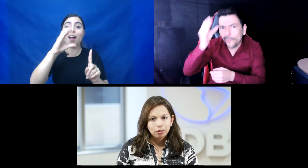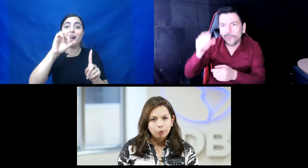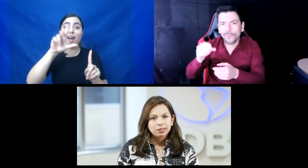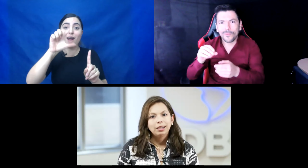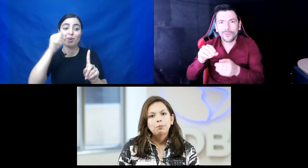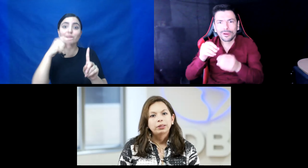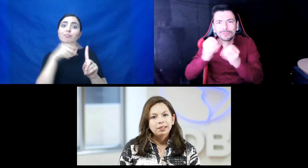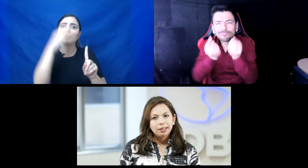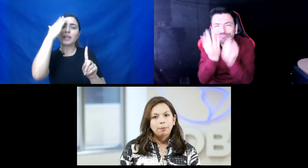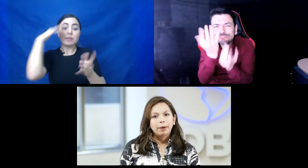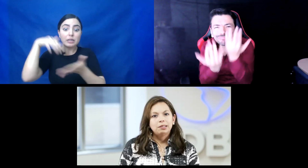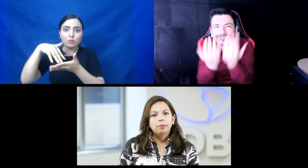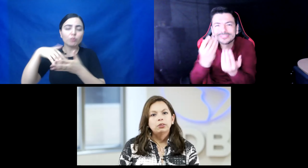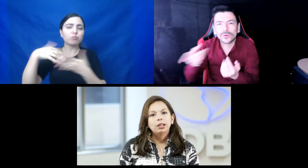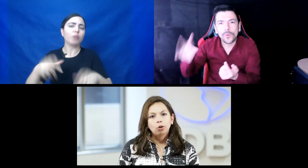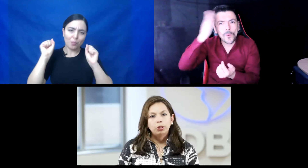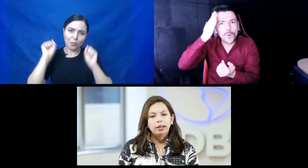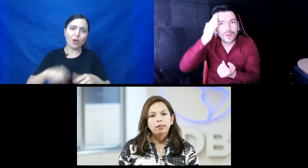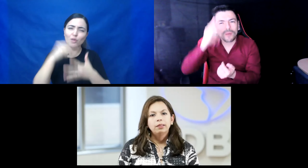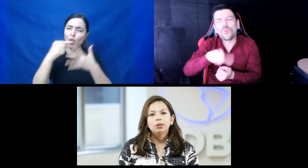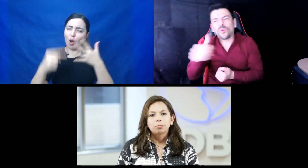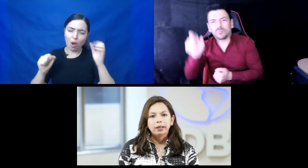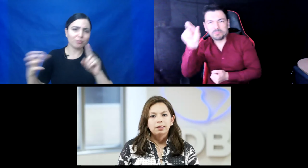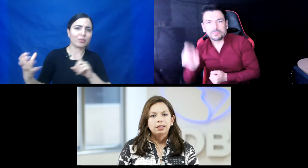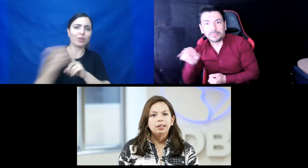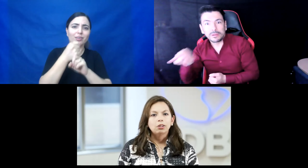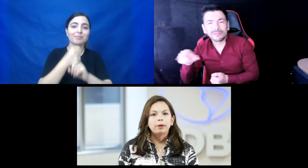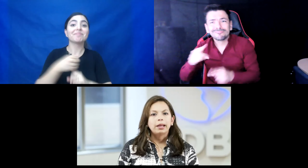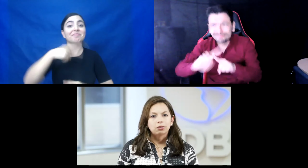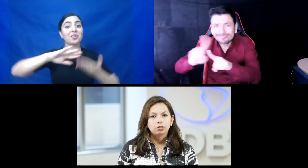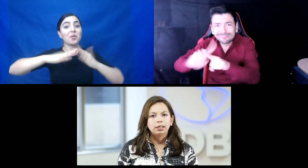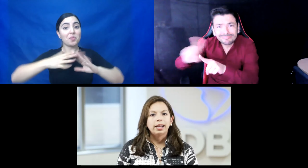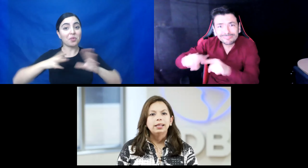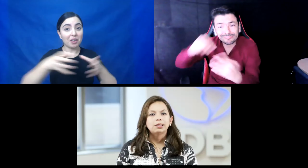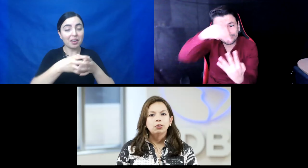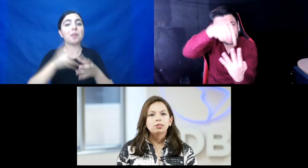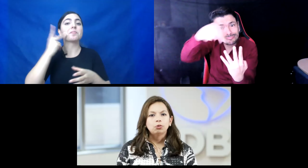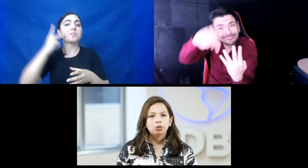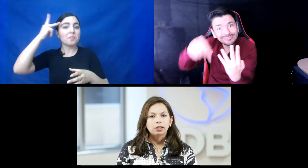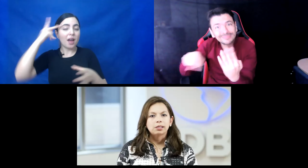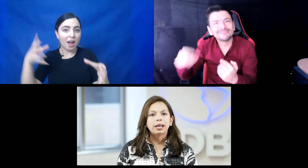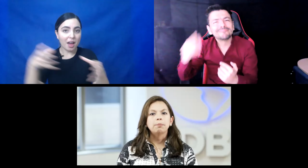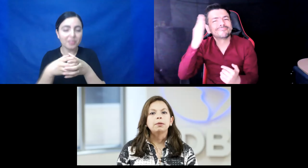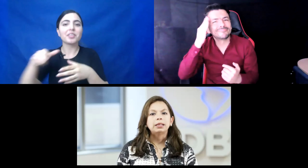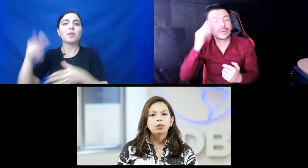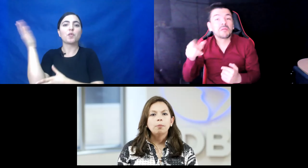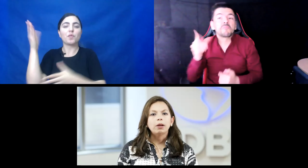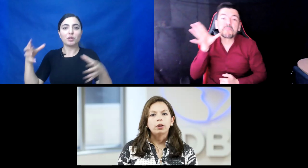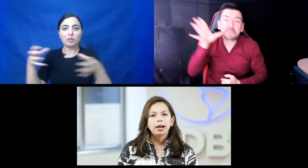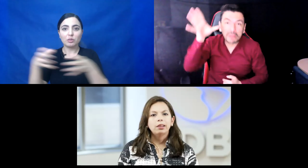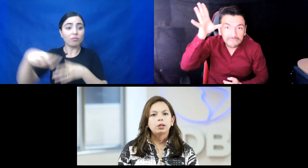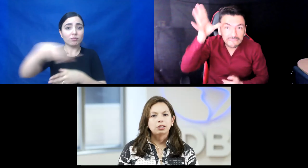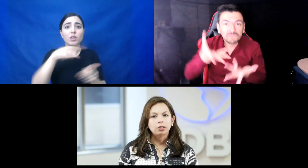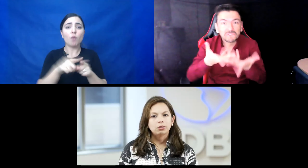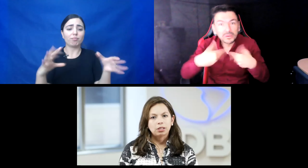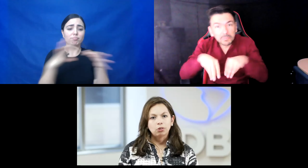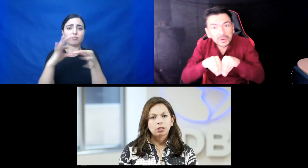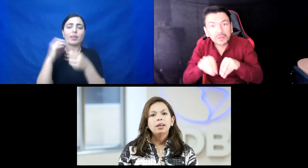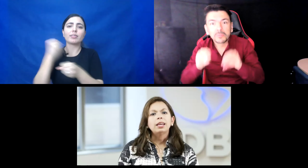and Juan Carlos, who has an attitude that is so, so optimistic, he thinks that everything is possible. This project requires